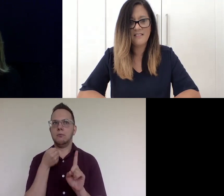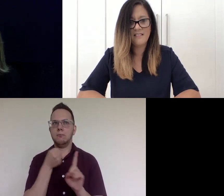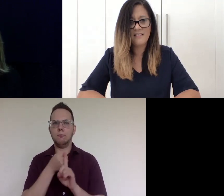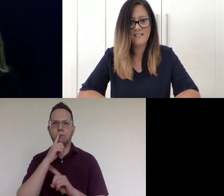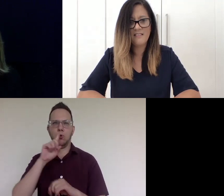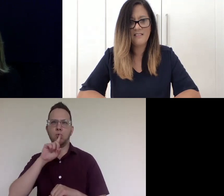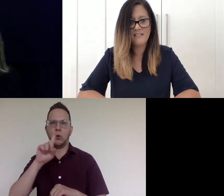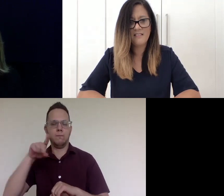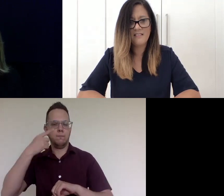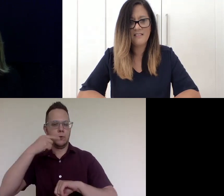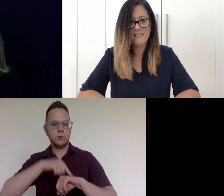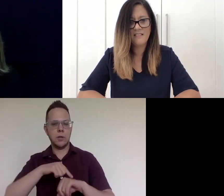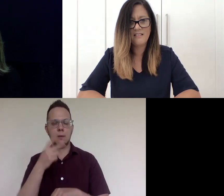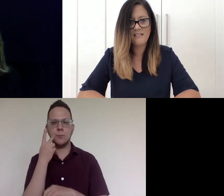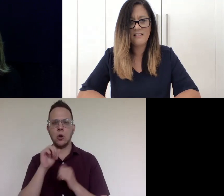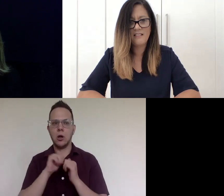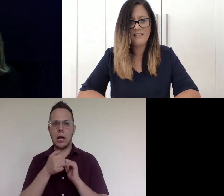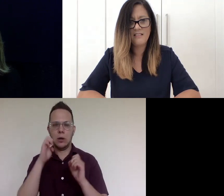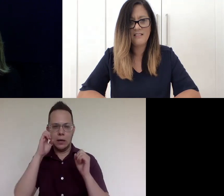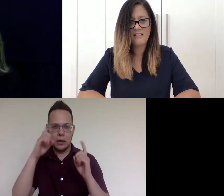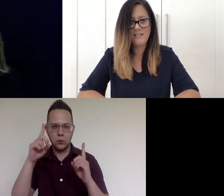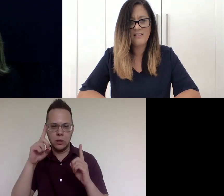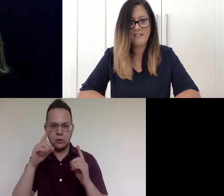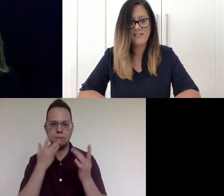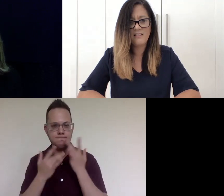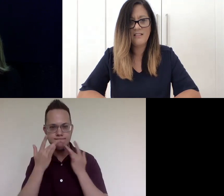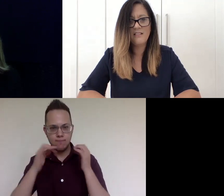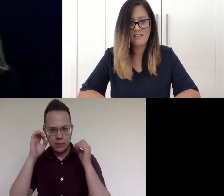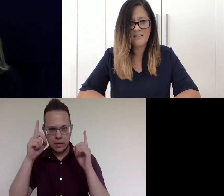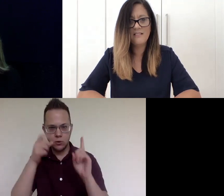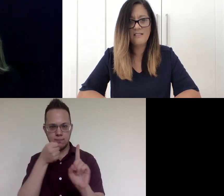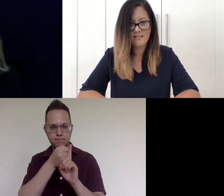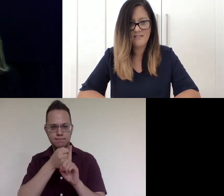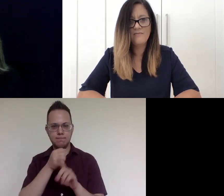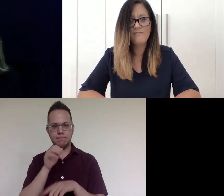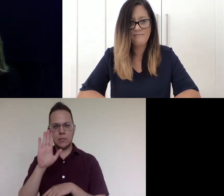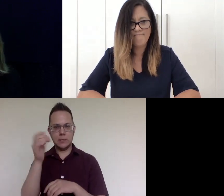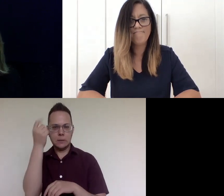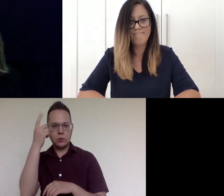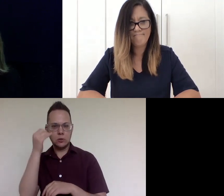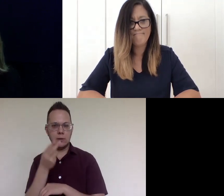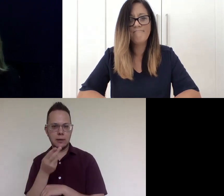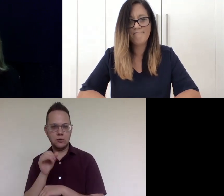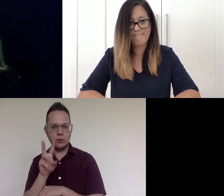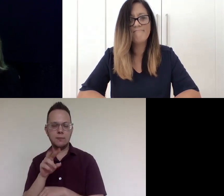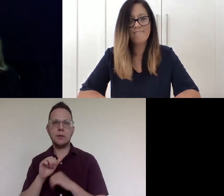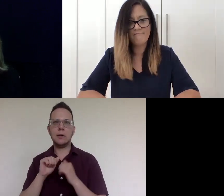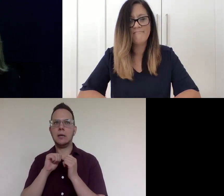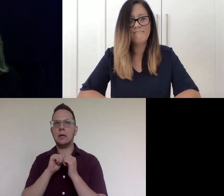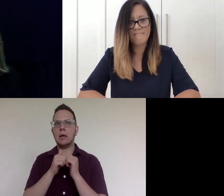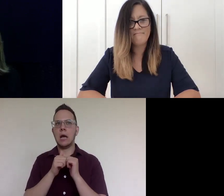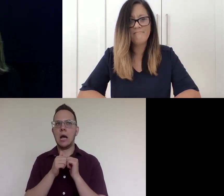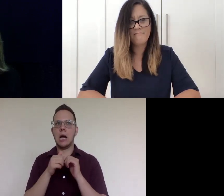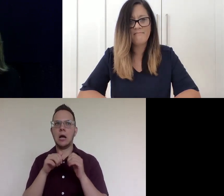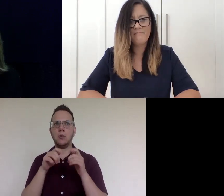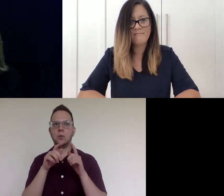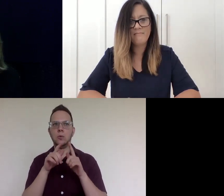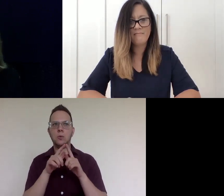realized that people's lack of education about medical issues,